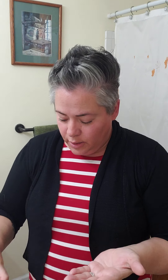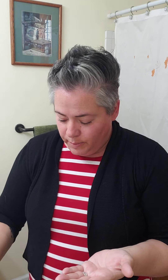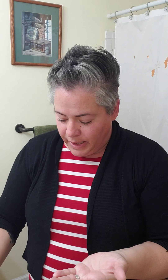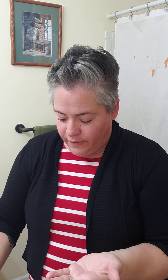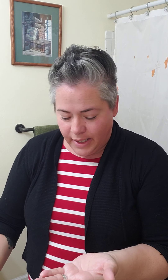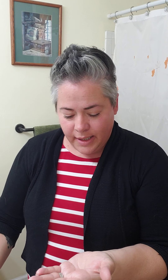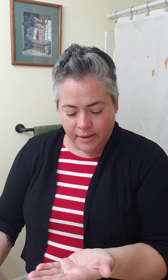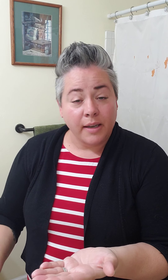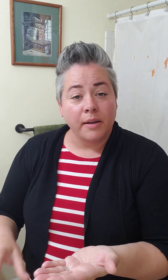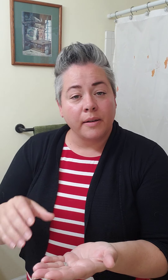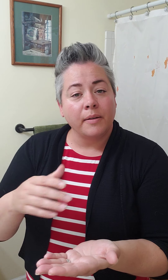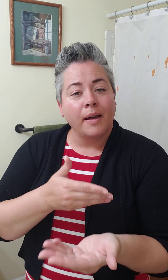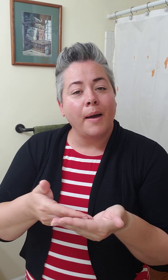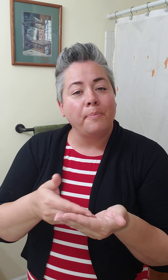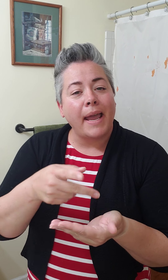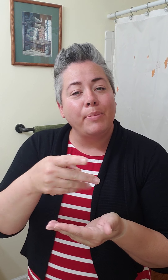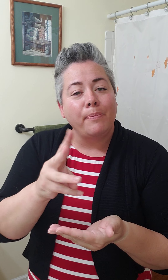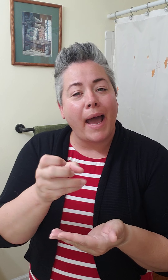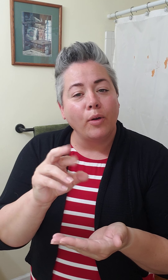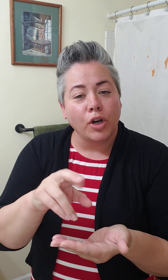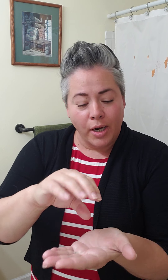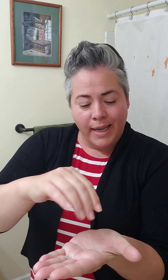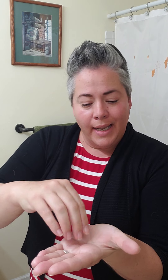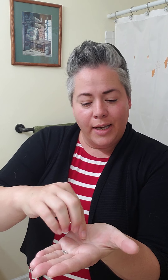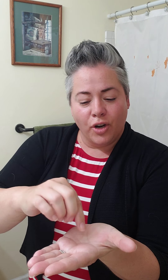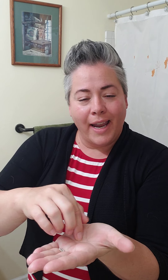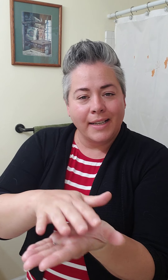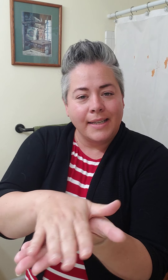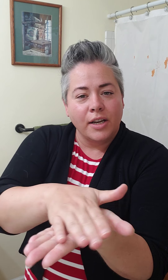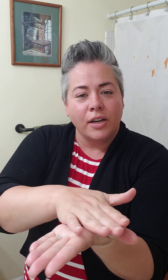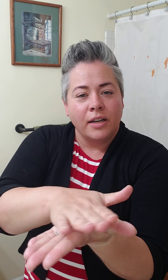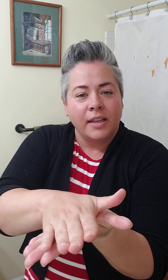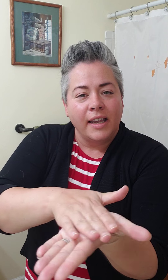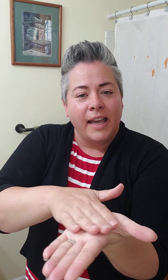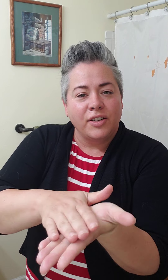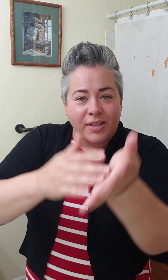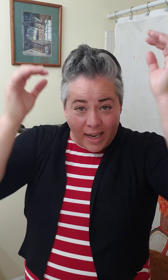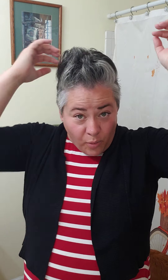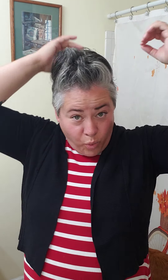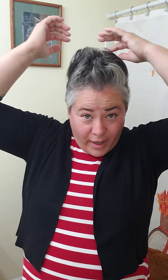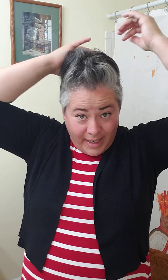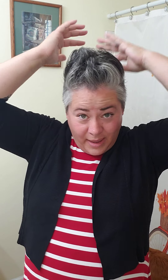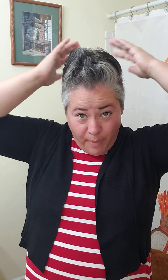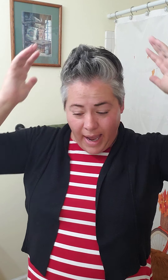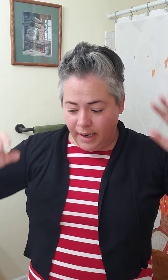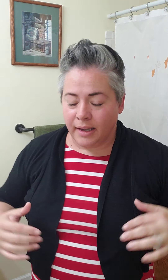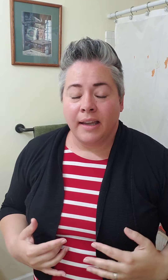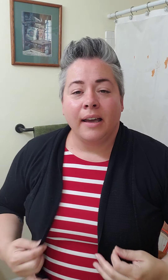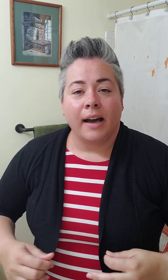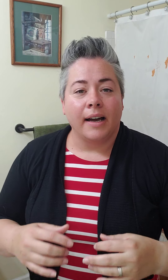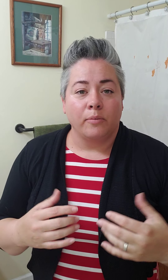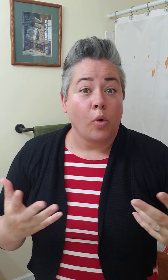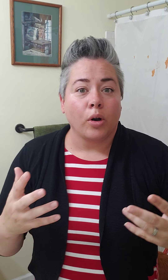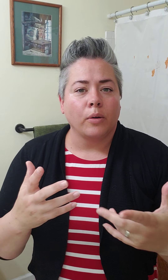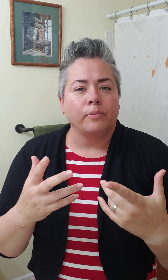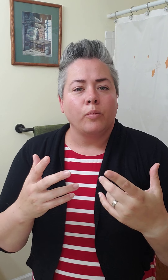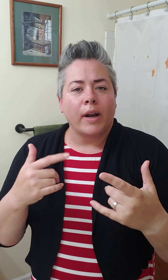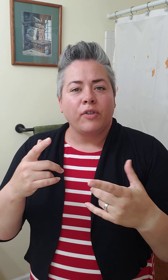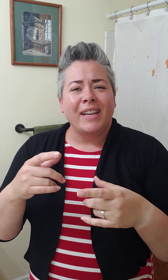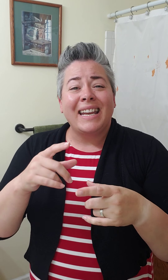bit of the baby powder in your hands here and just kind of work it in the back, or whatever you need.